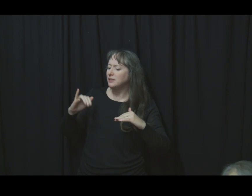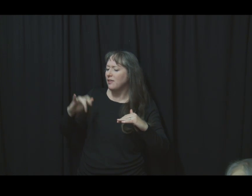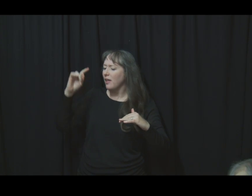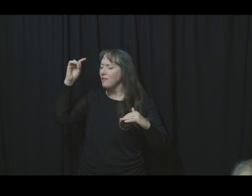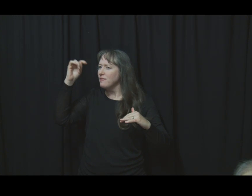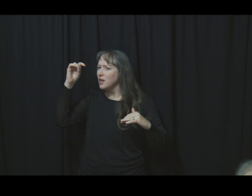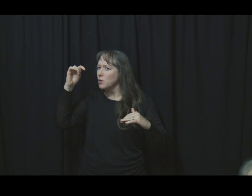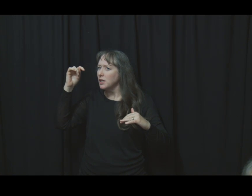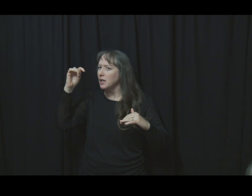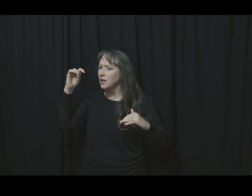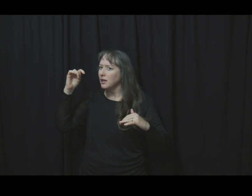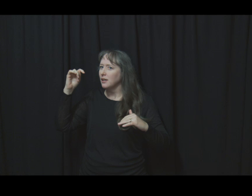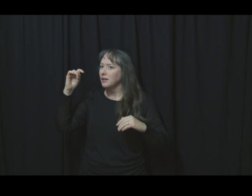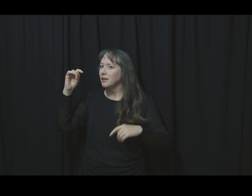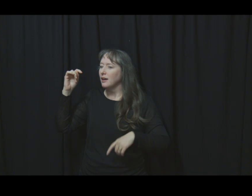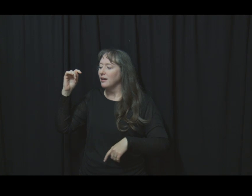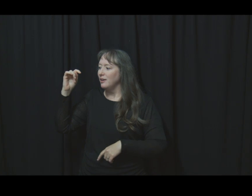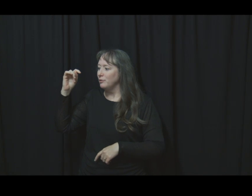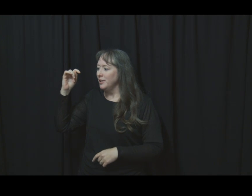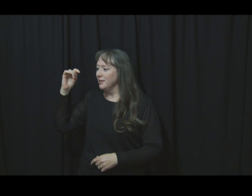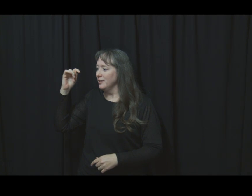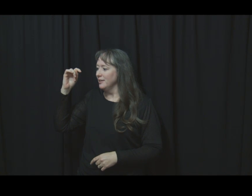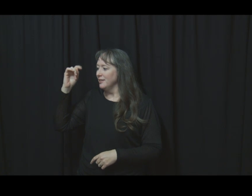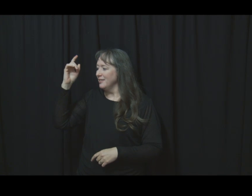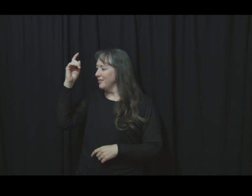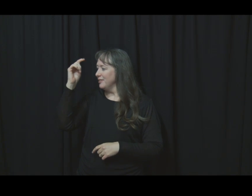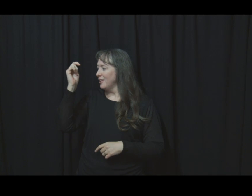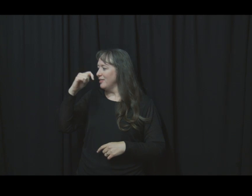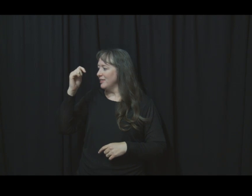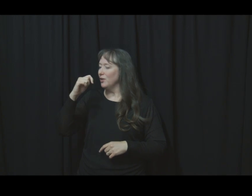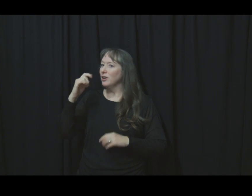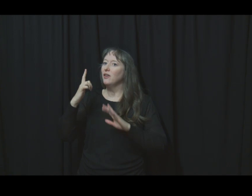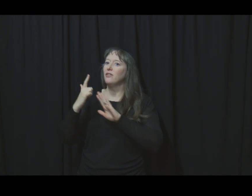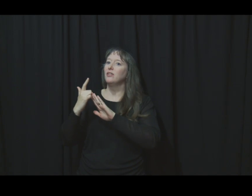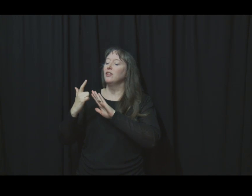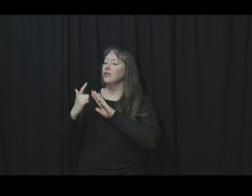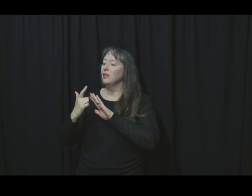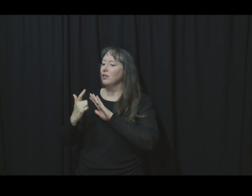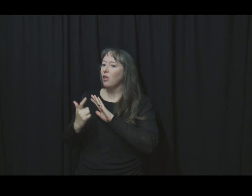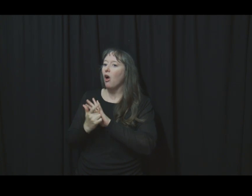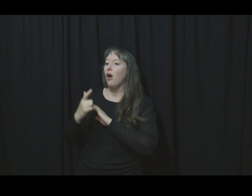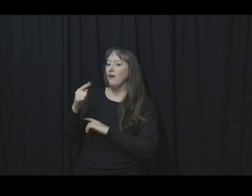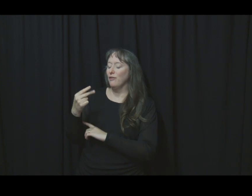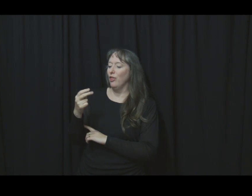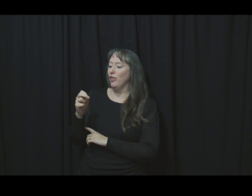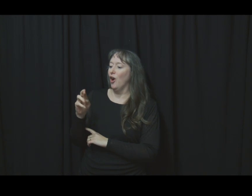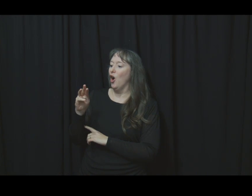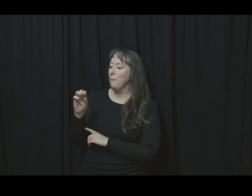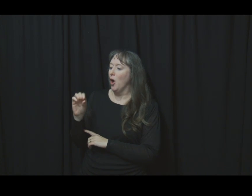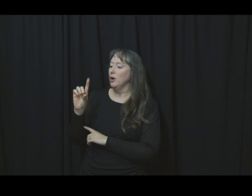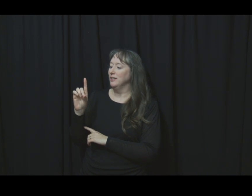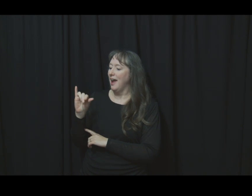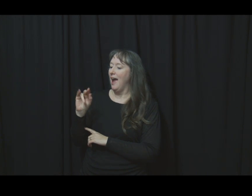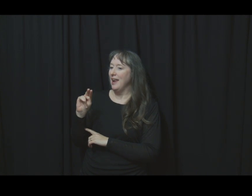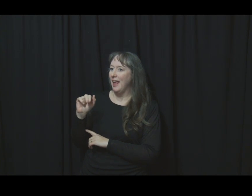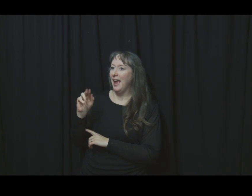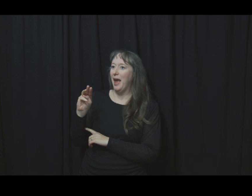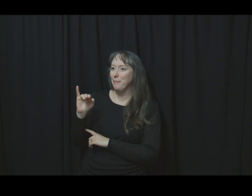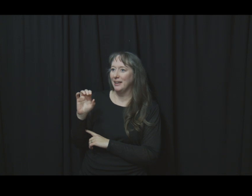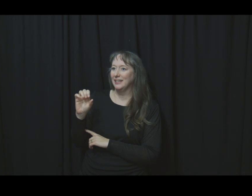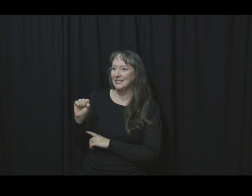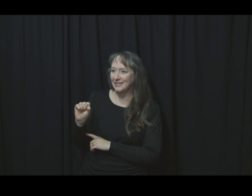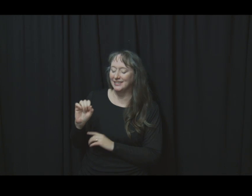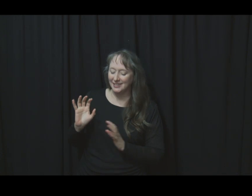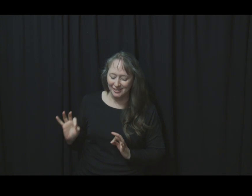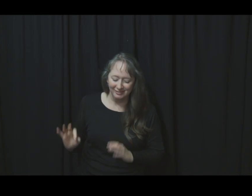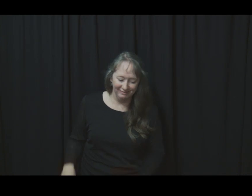of thermodynamics? And I'd like to add a question here. What is the second law of thermodynamics? Oh, second law of thermodynamics is fantastic. And I